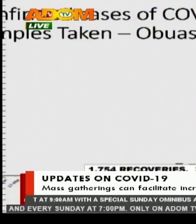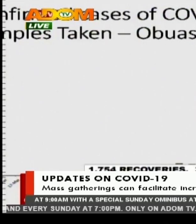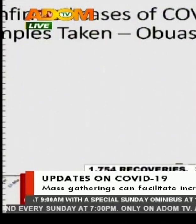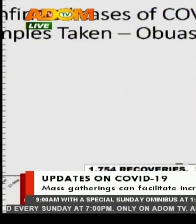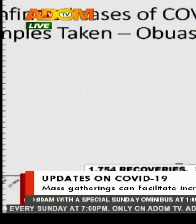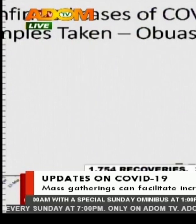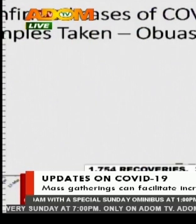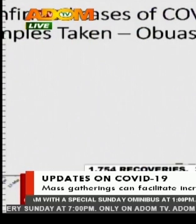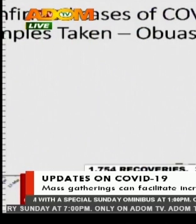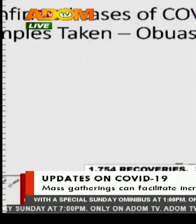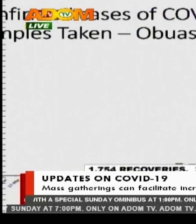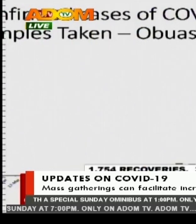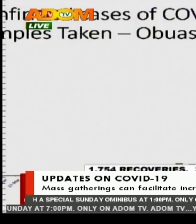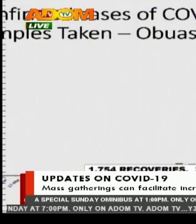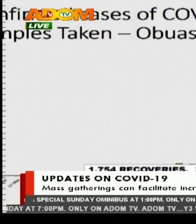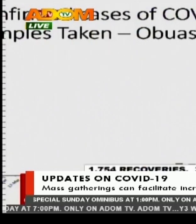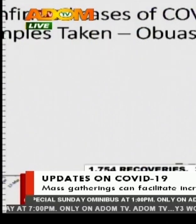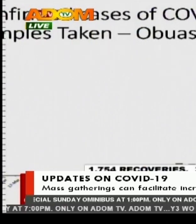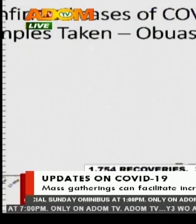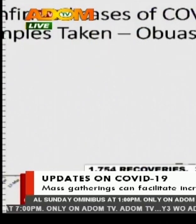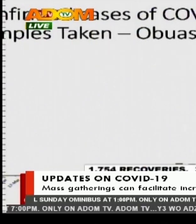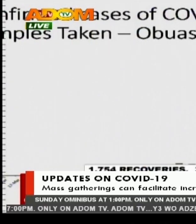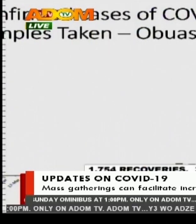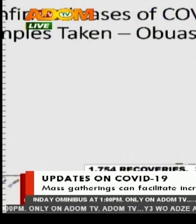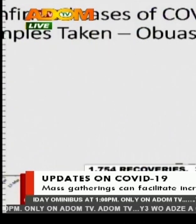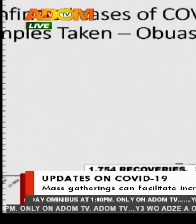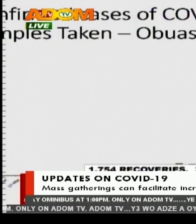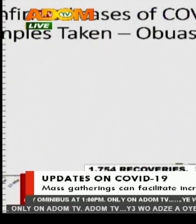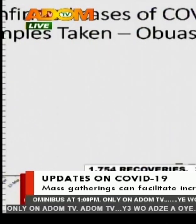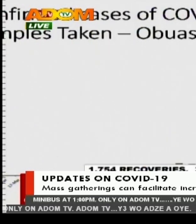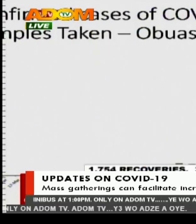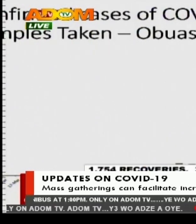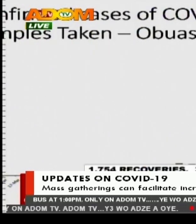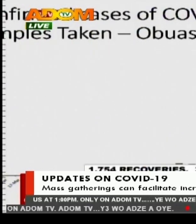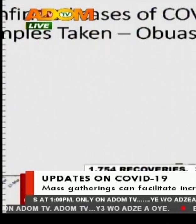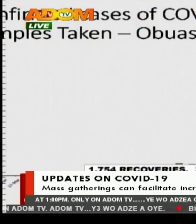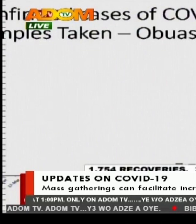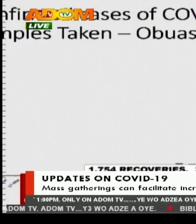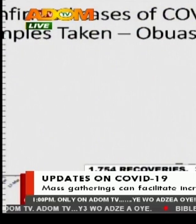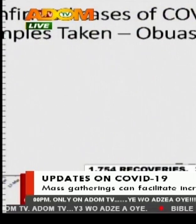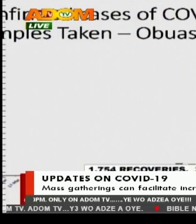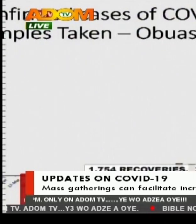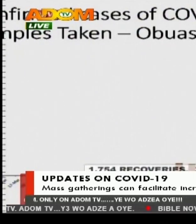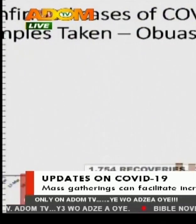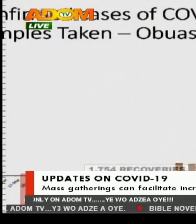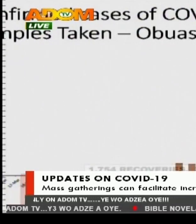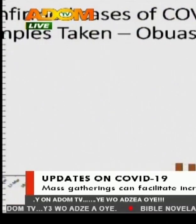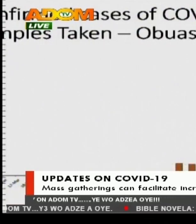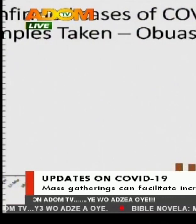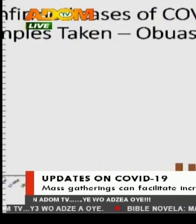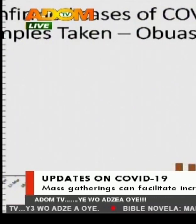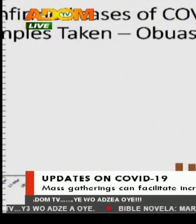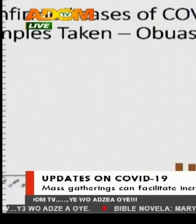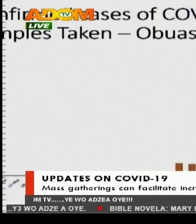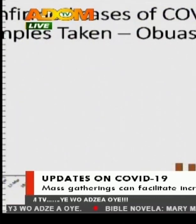he is actually a trader who trades in the central market in Obuasi, a very